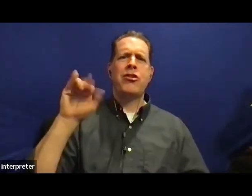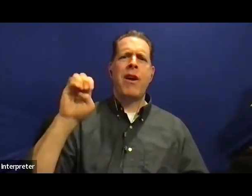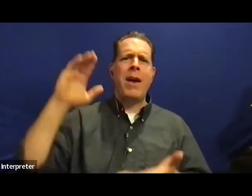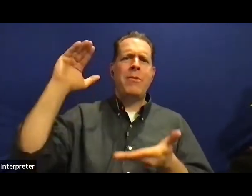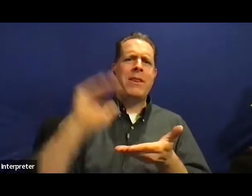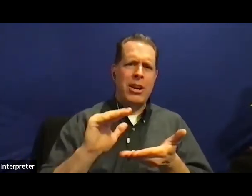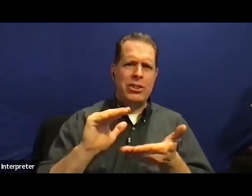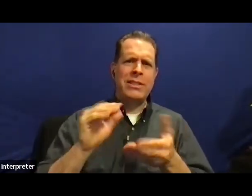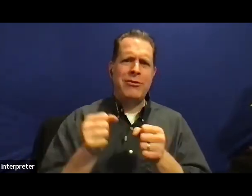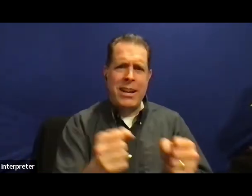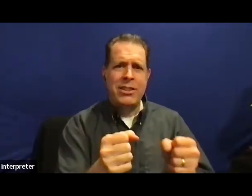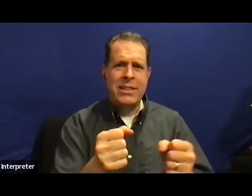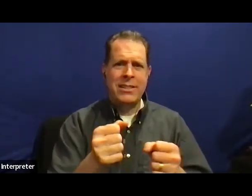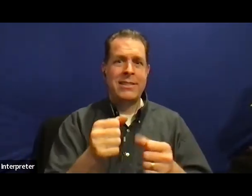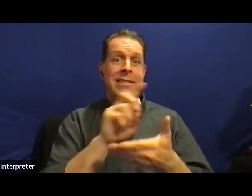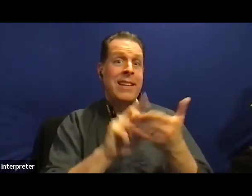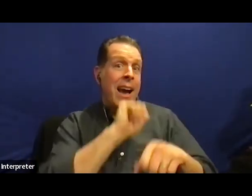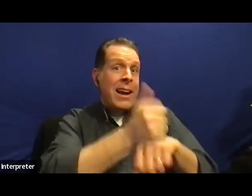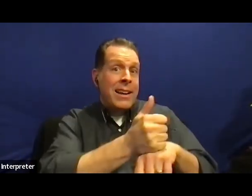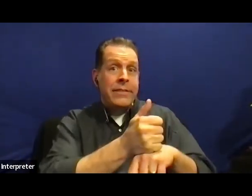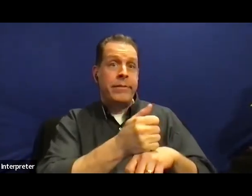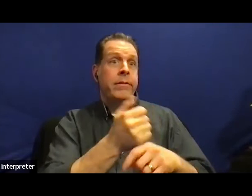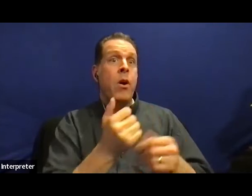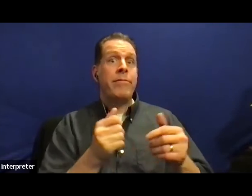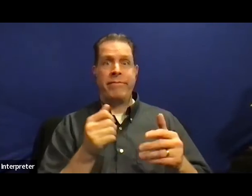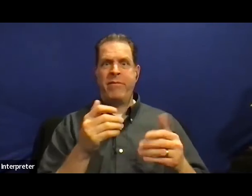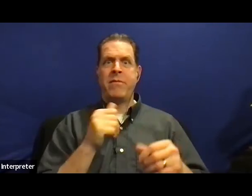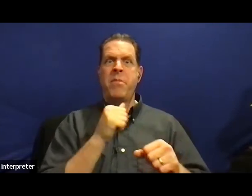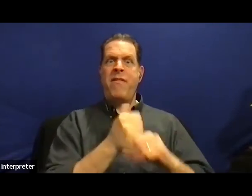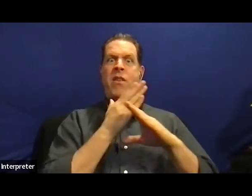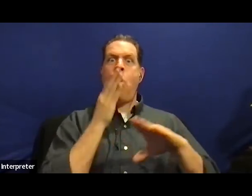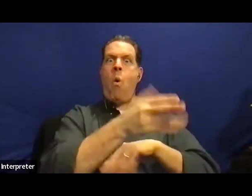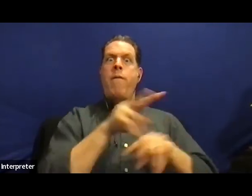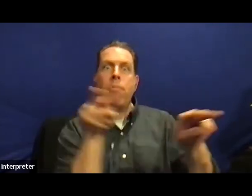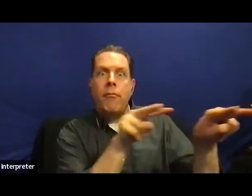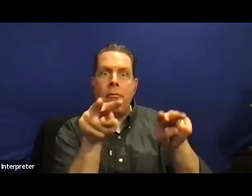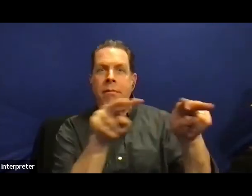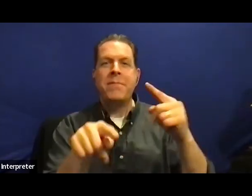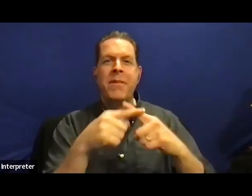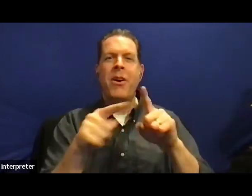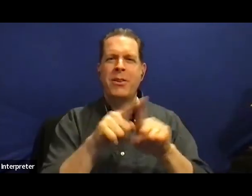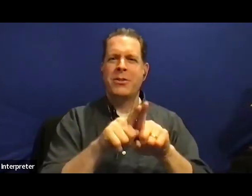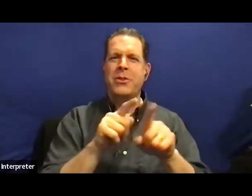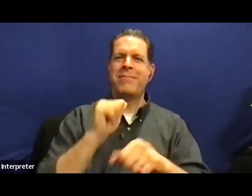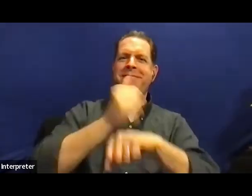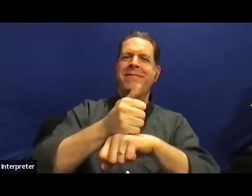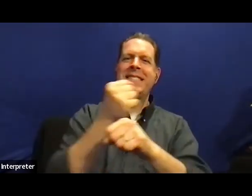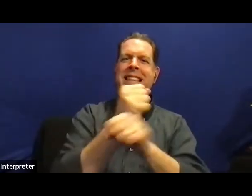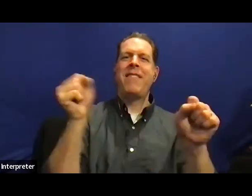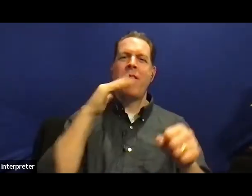strategies designed to avoid over-policing and increase perceptions of safety for our whole